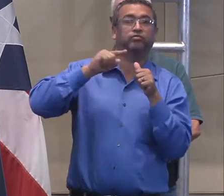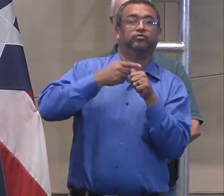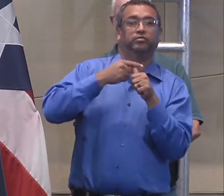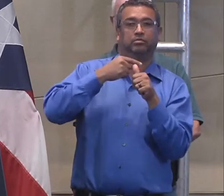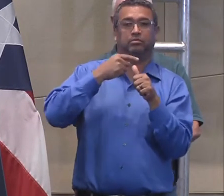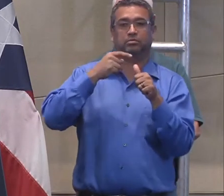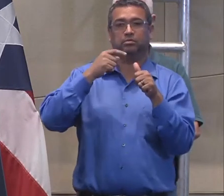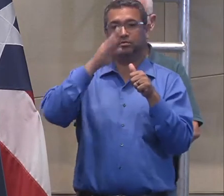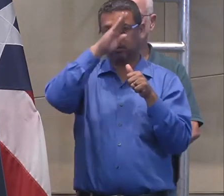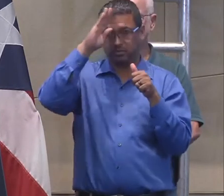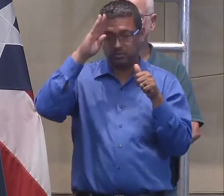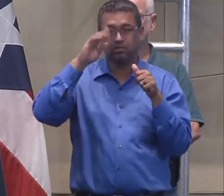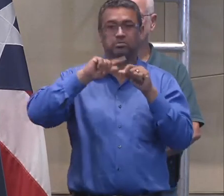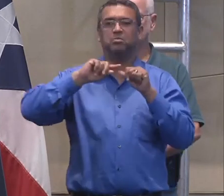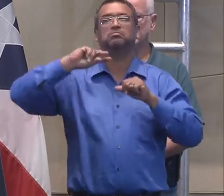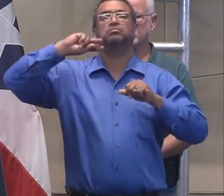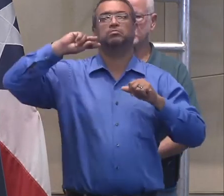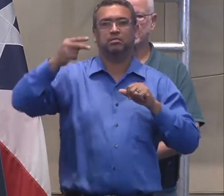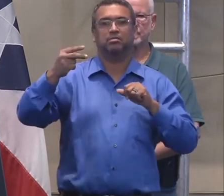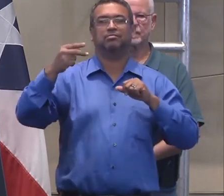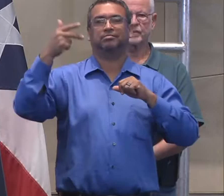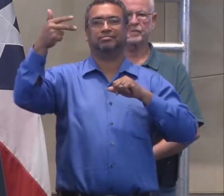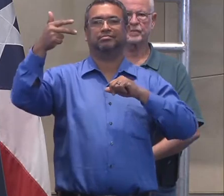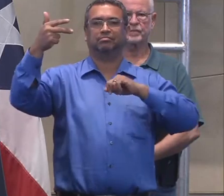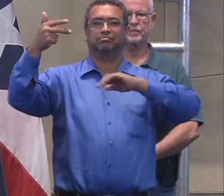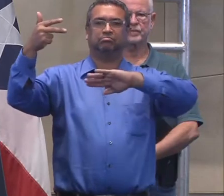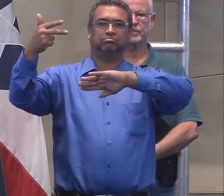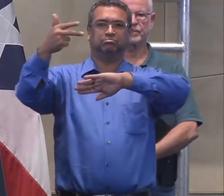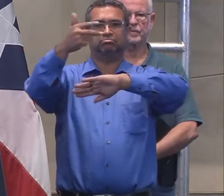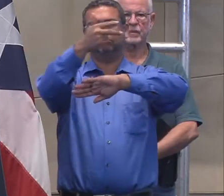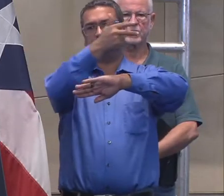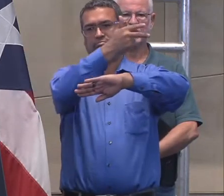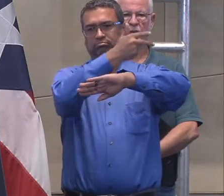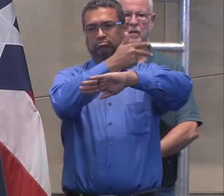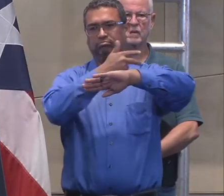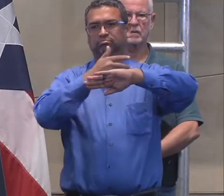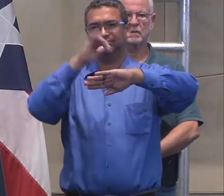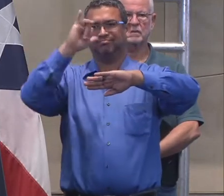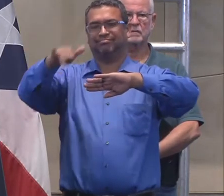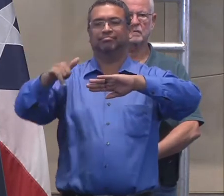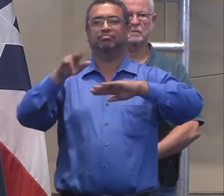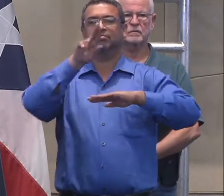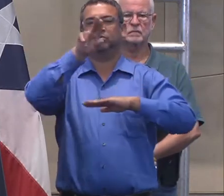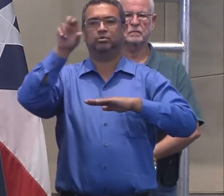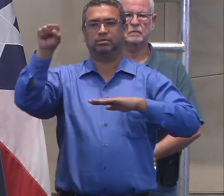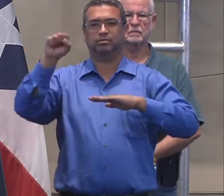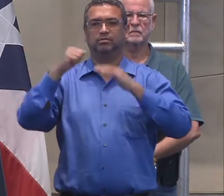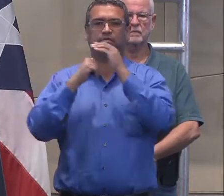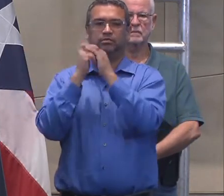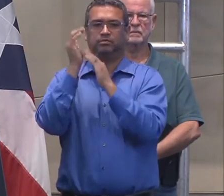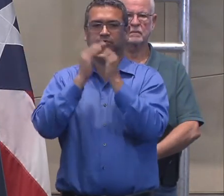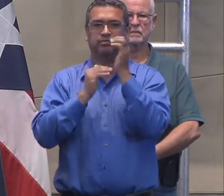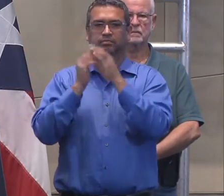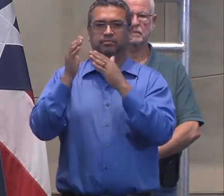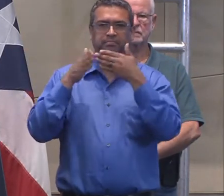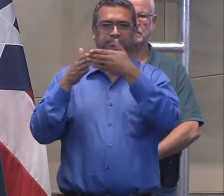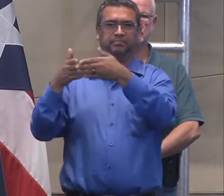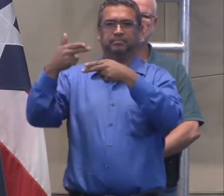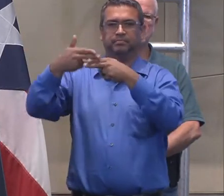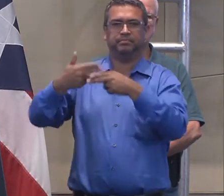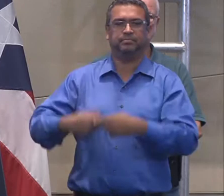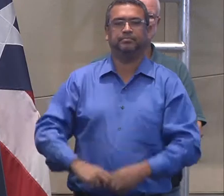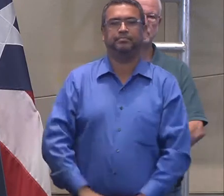as an alternative hub and a more mobile one is the USS Comfort as well. In terms of security